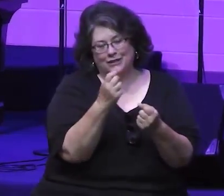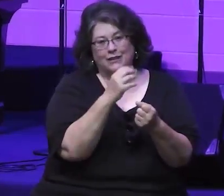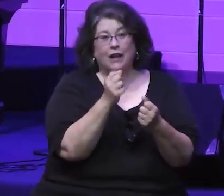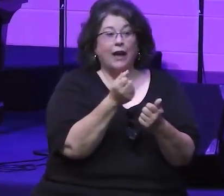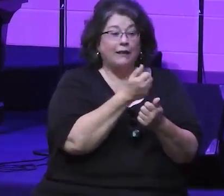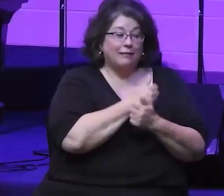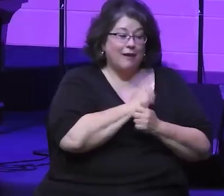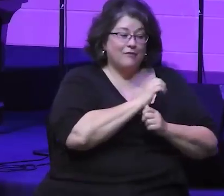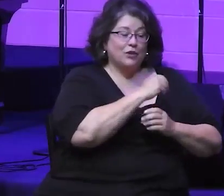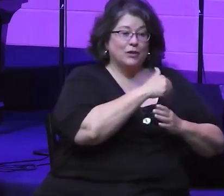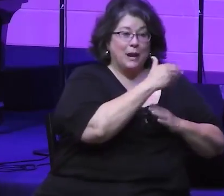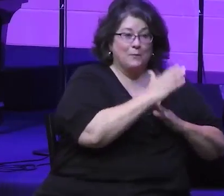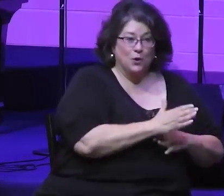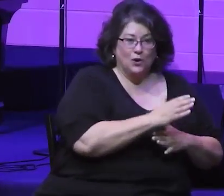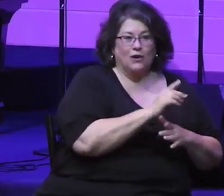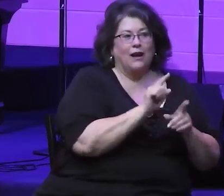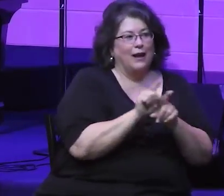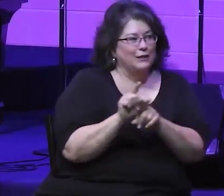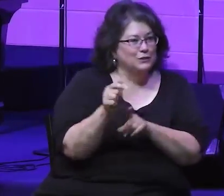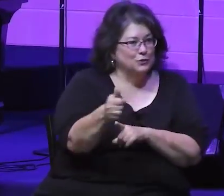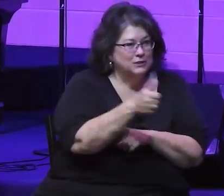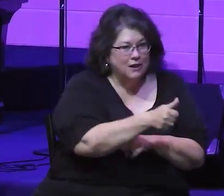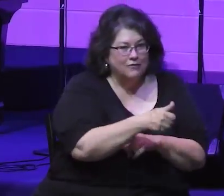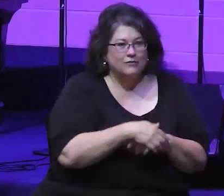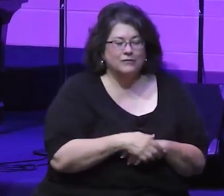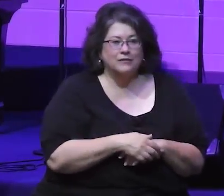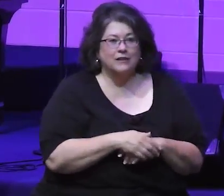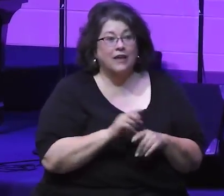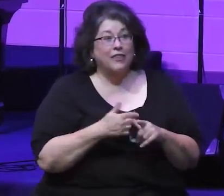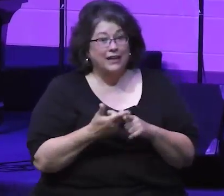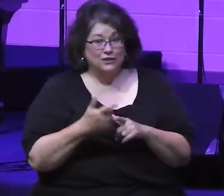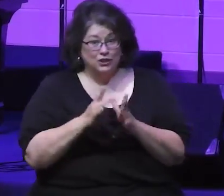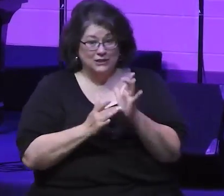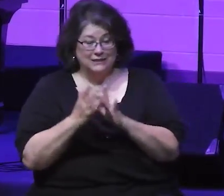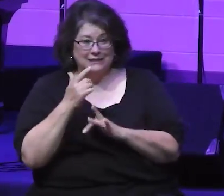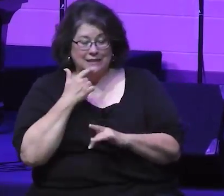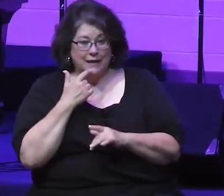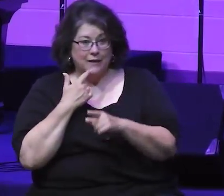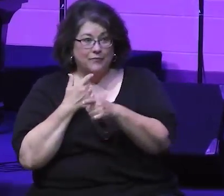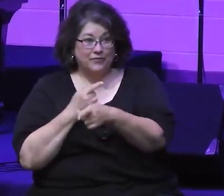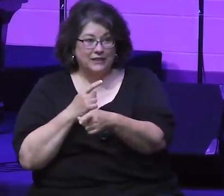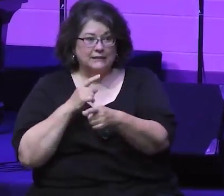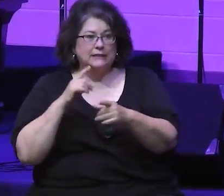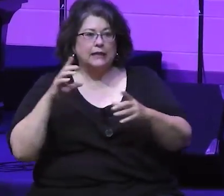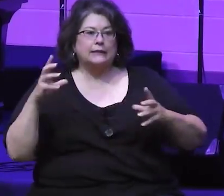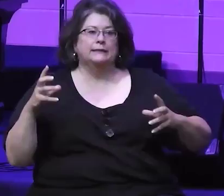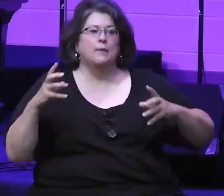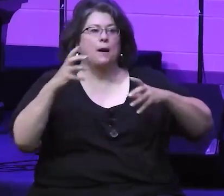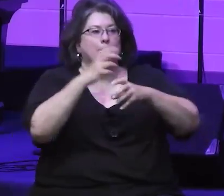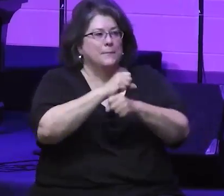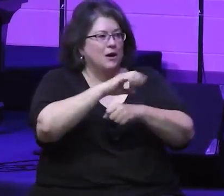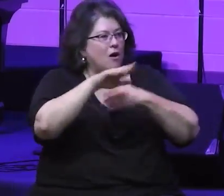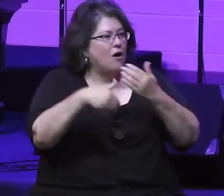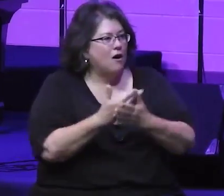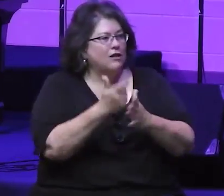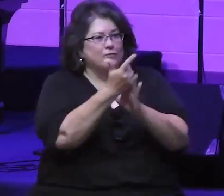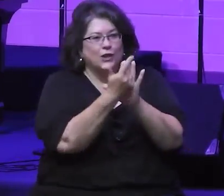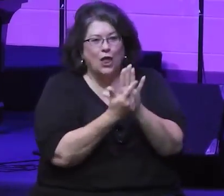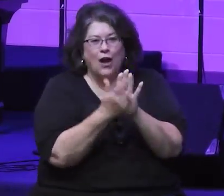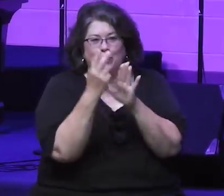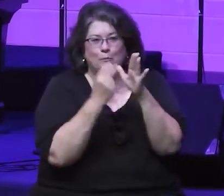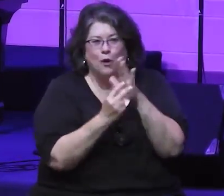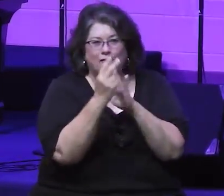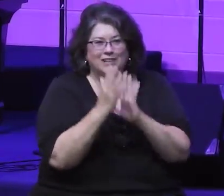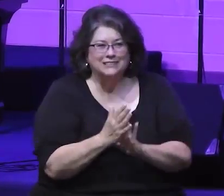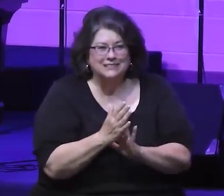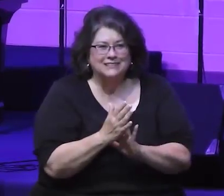But then he says, on these things, they sum up all of the law and the prophets. If I want to